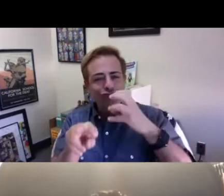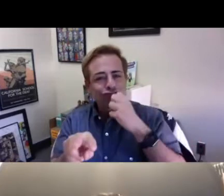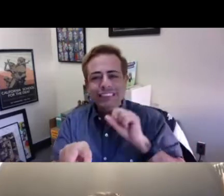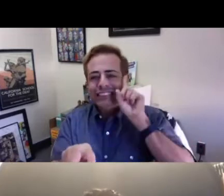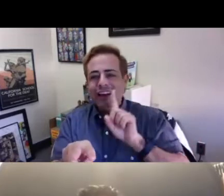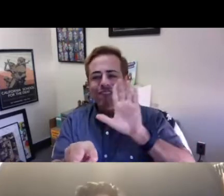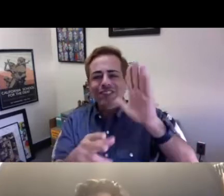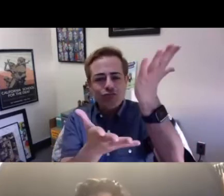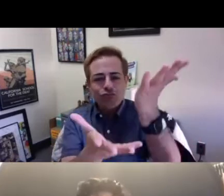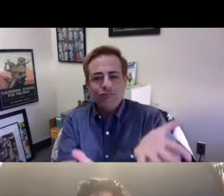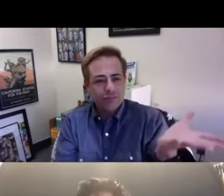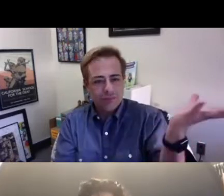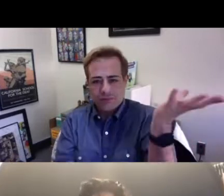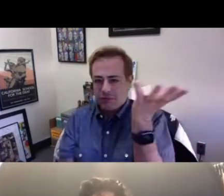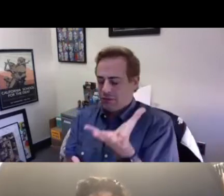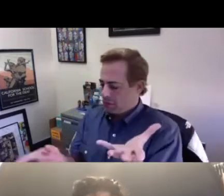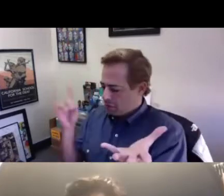about how we could